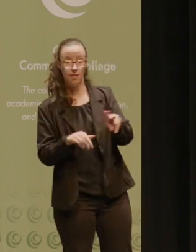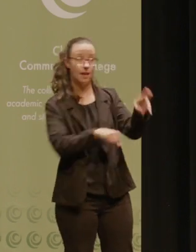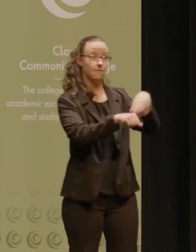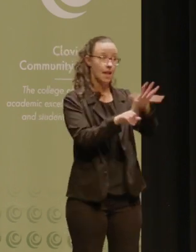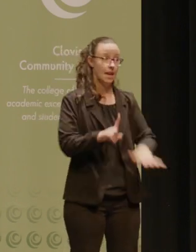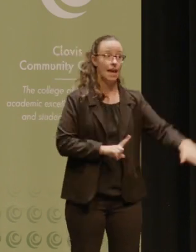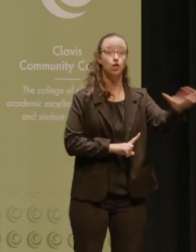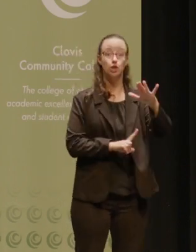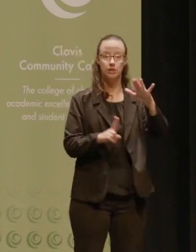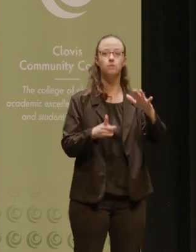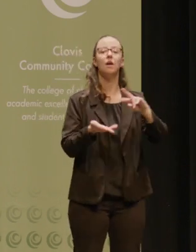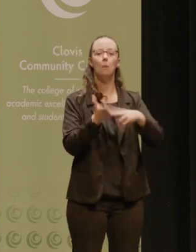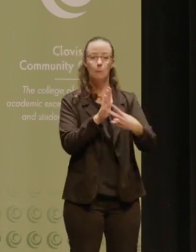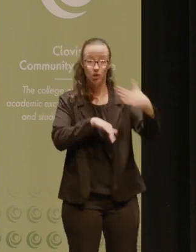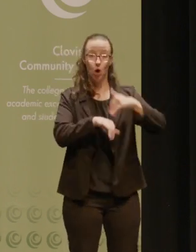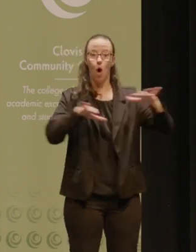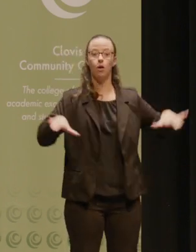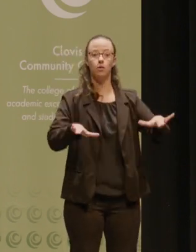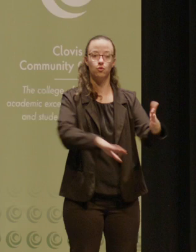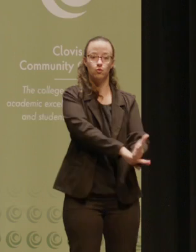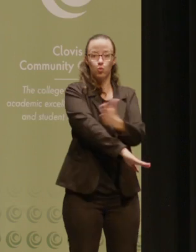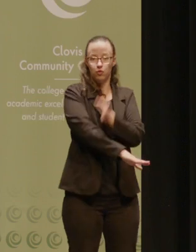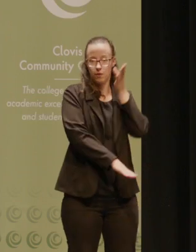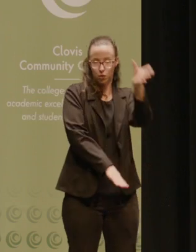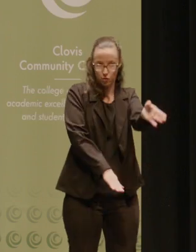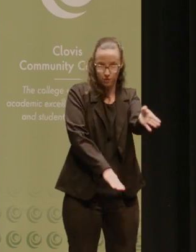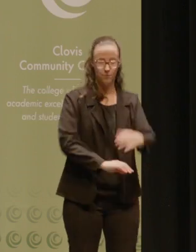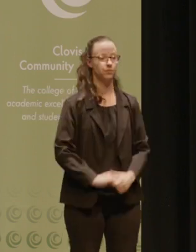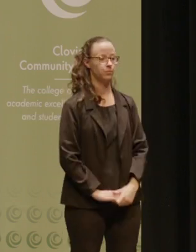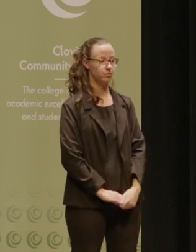it's a call to action for a better future.